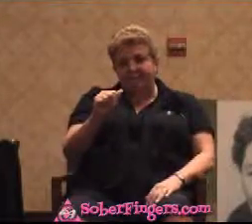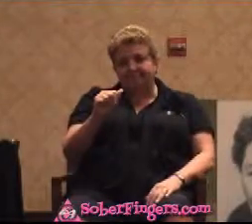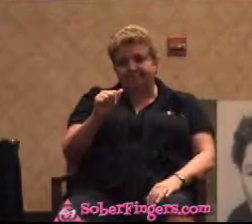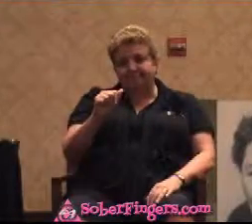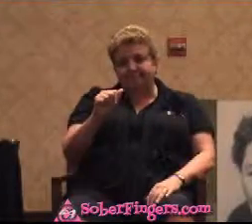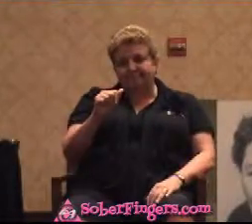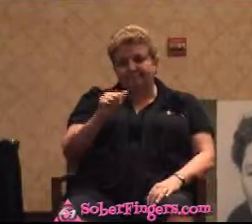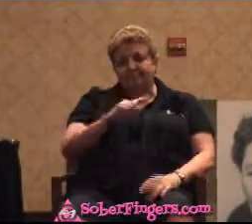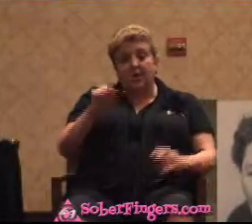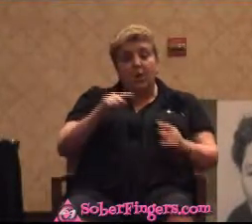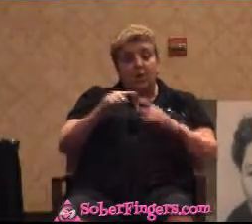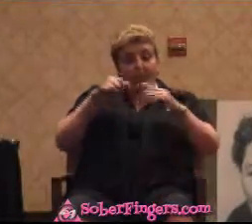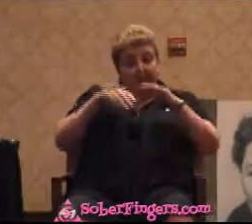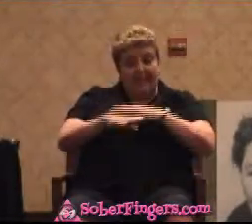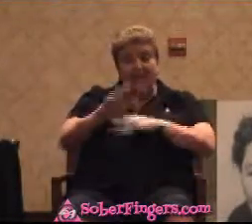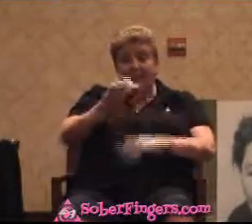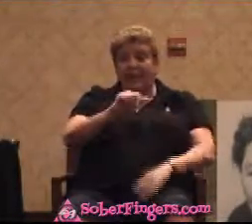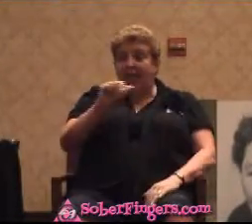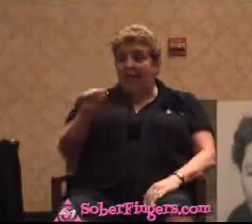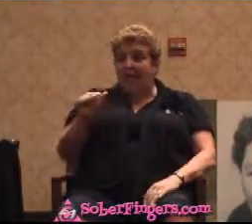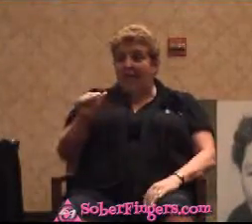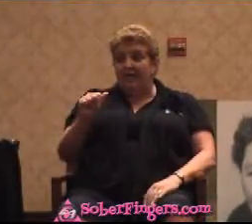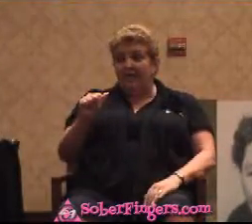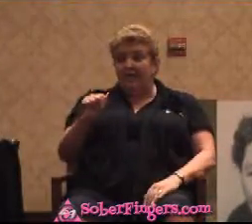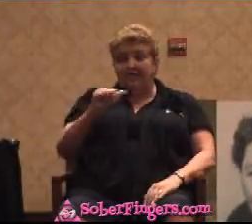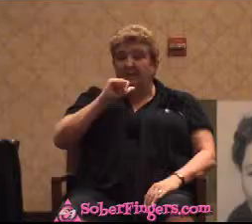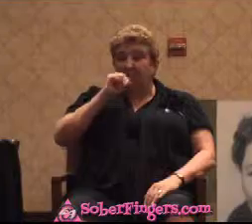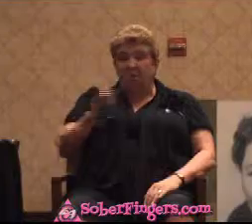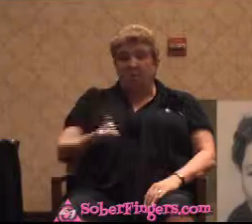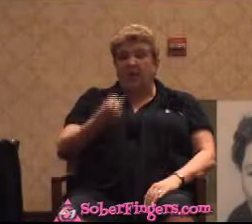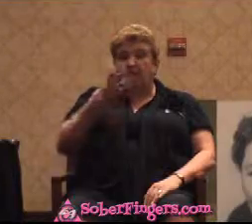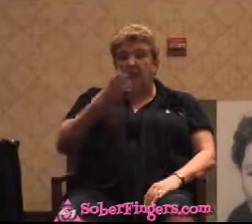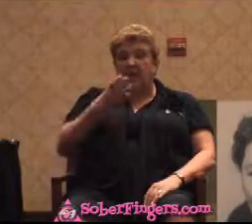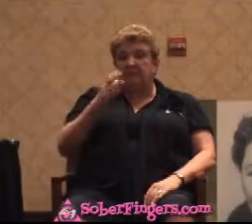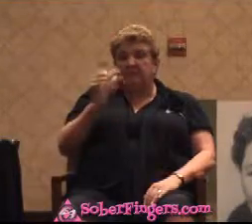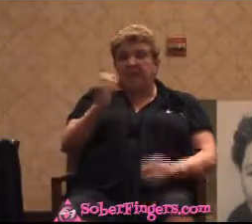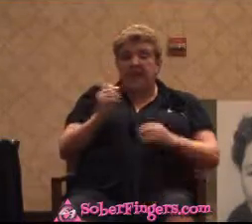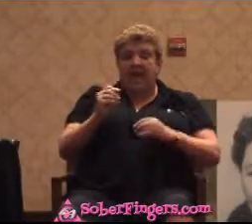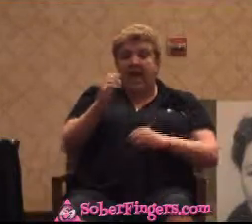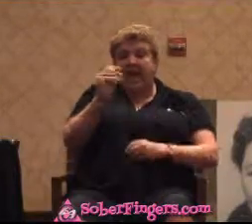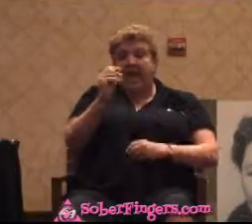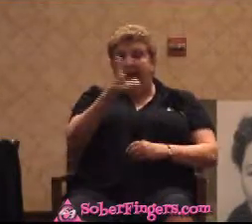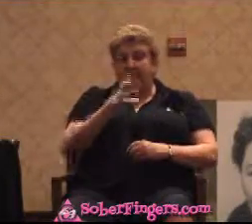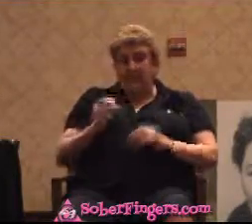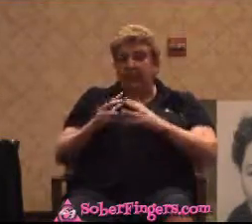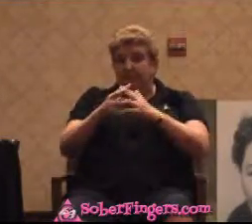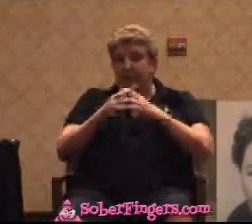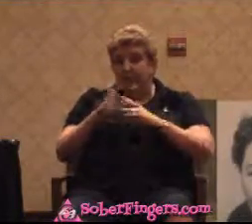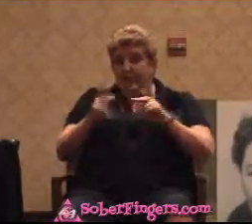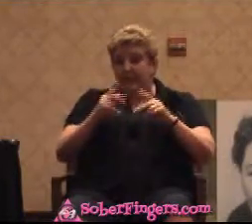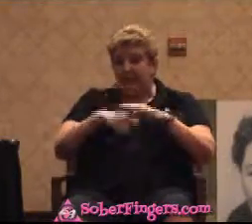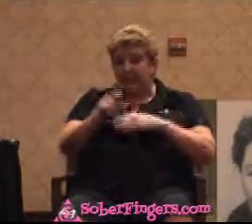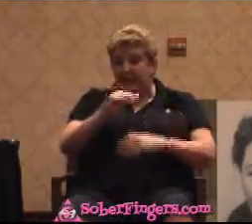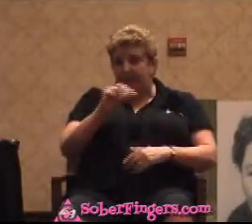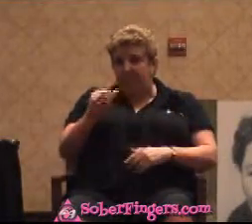When I came into Alcoholics Anonymous, there wasn't a lot of African American people in AA. Well, kind of like